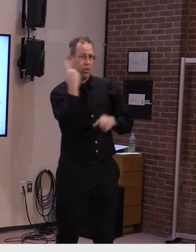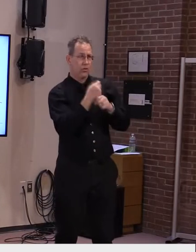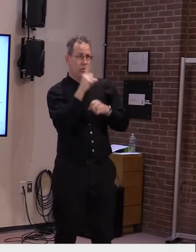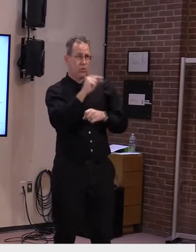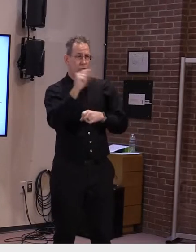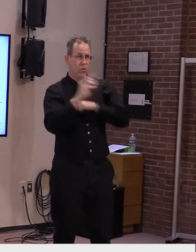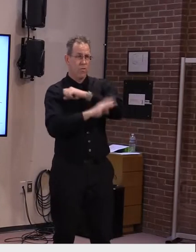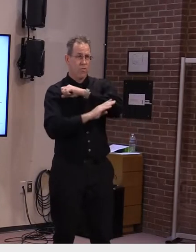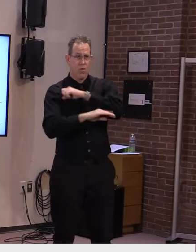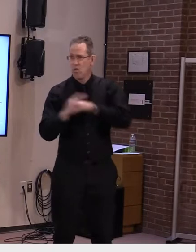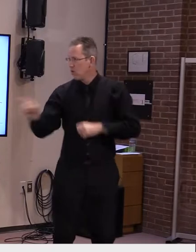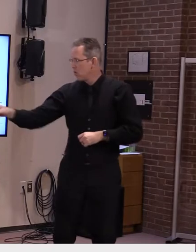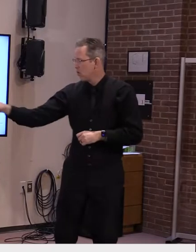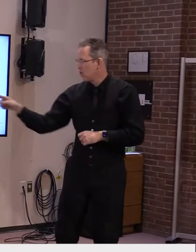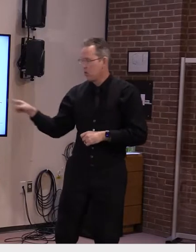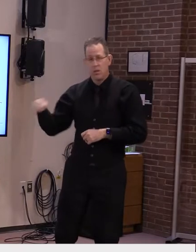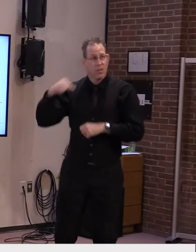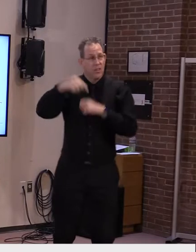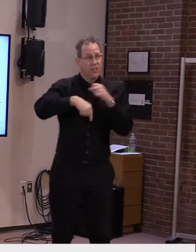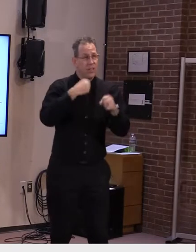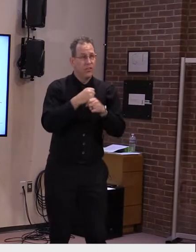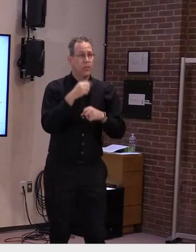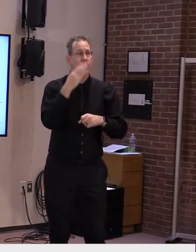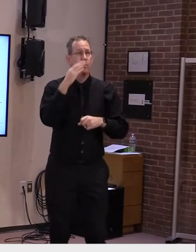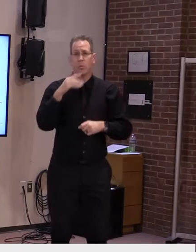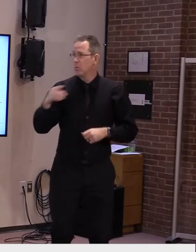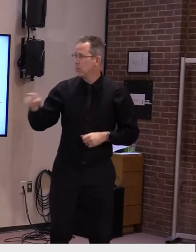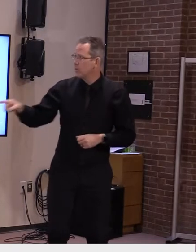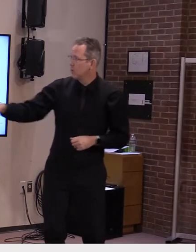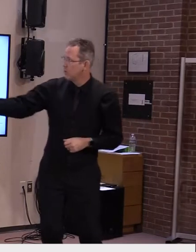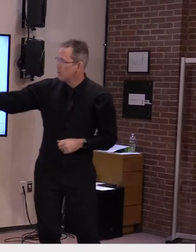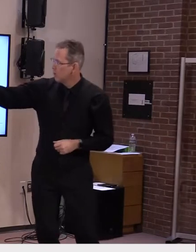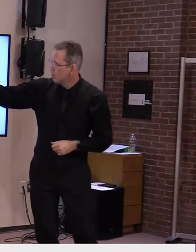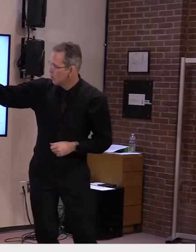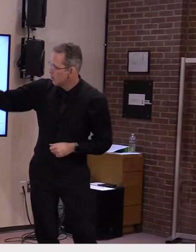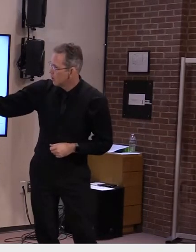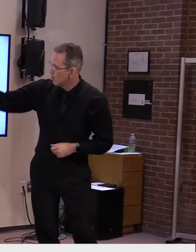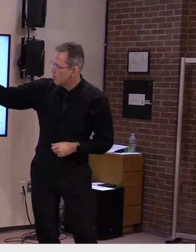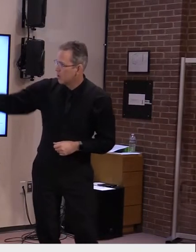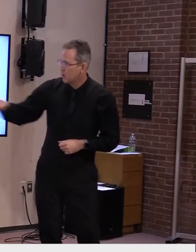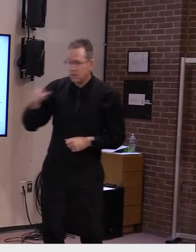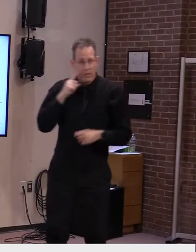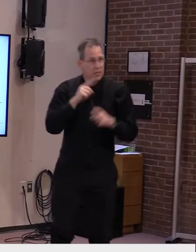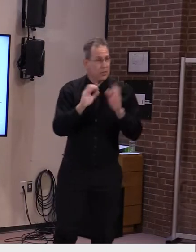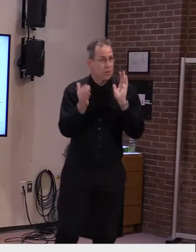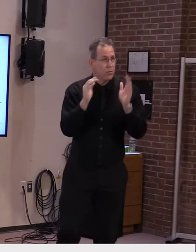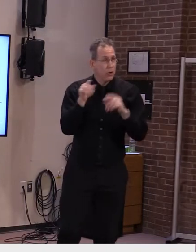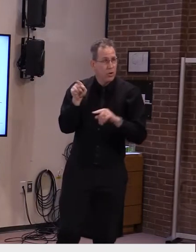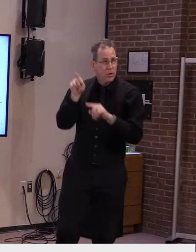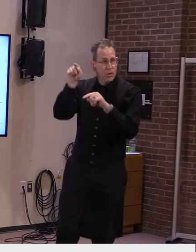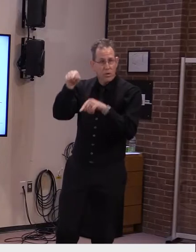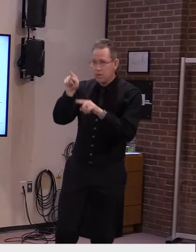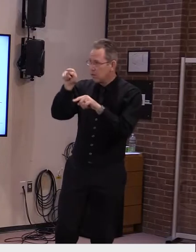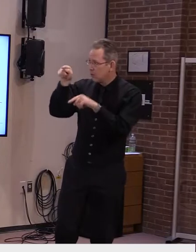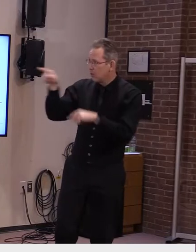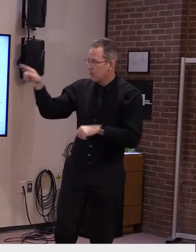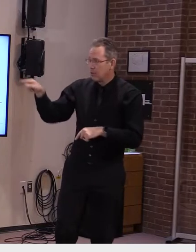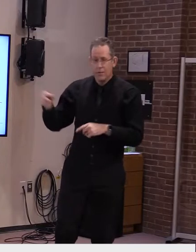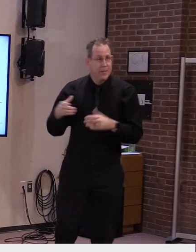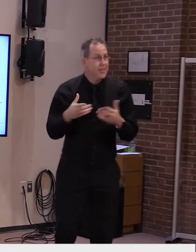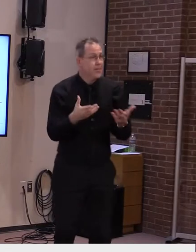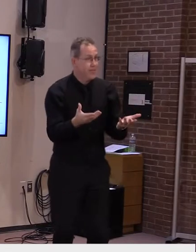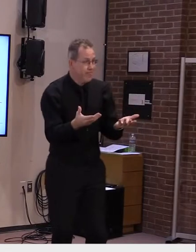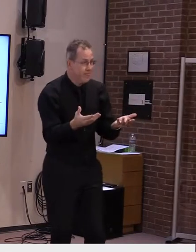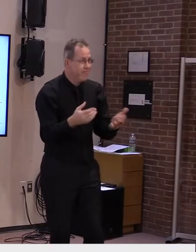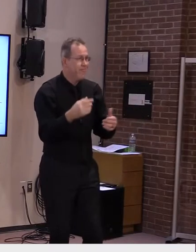coming down and staying low through the days following the Thanksgiving holiday, again, due to reporting and testing anomalies, people